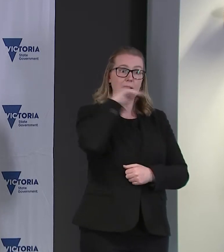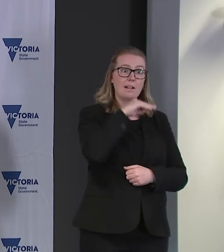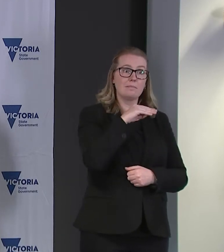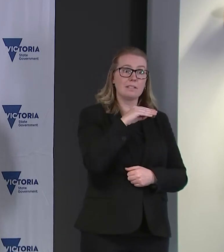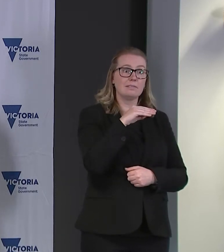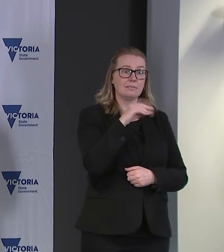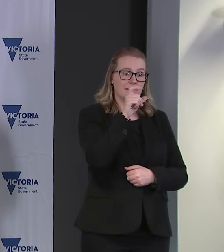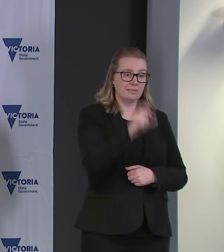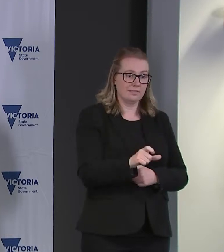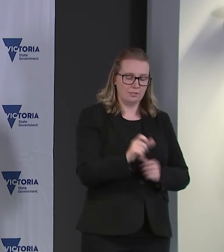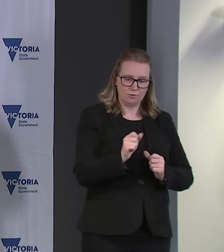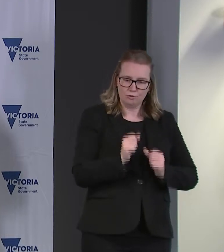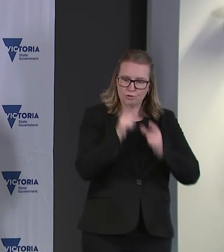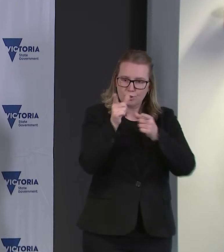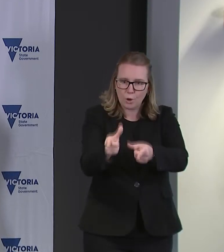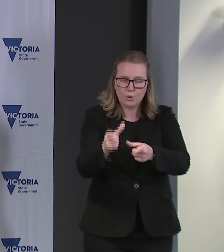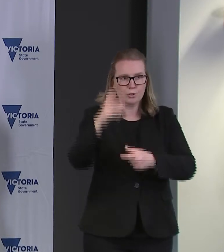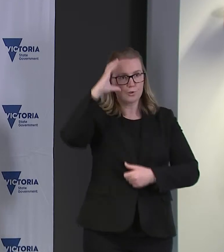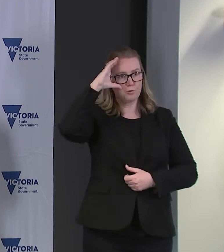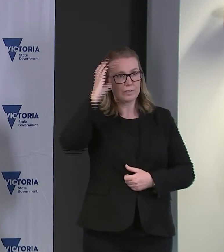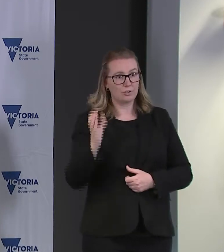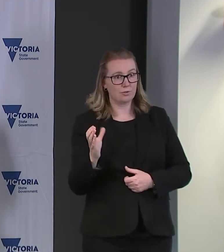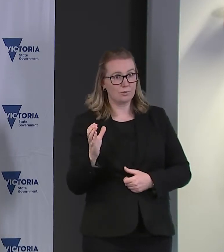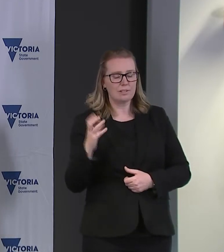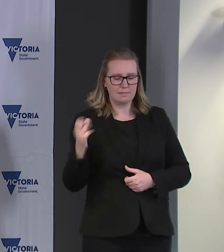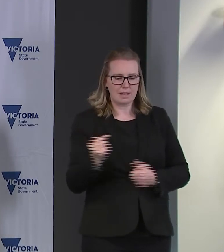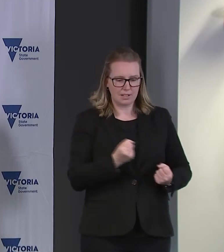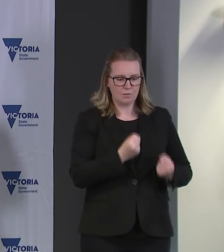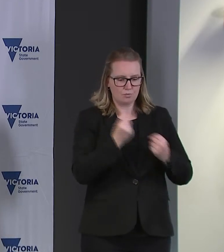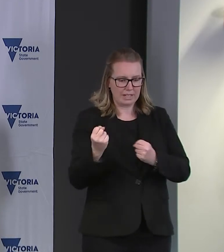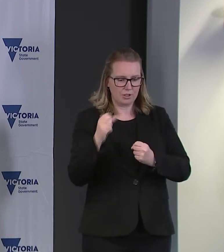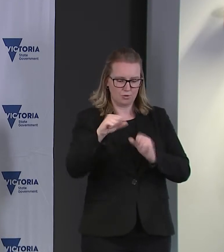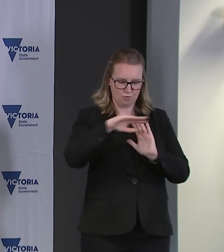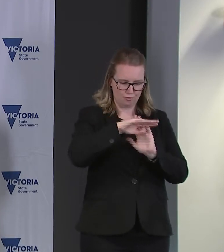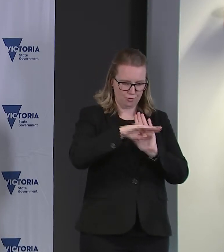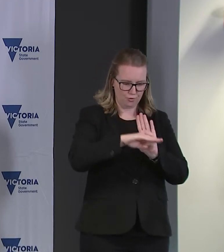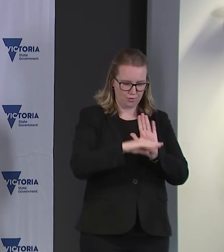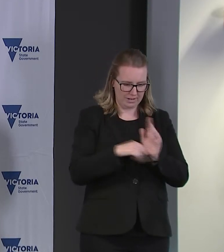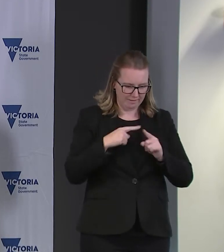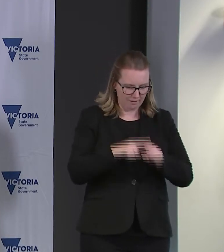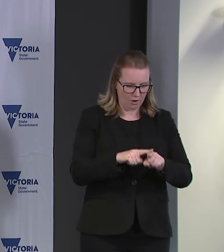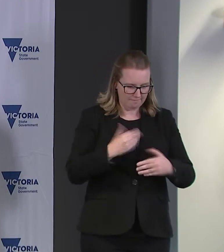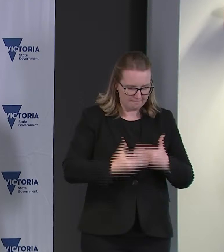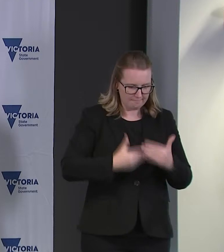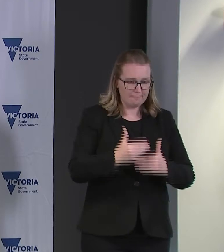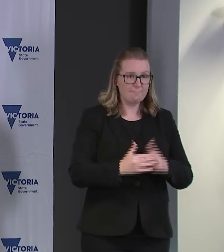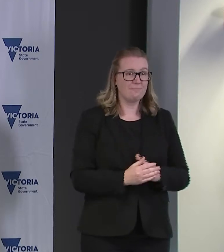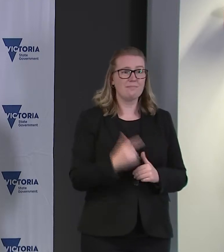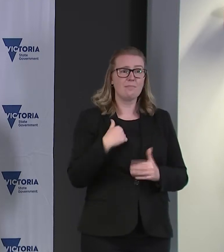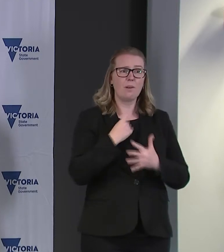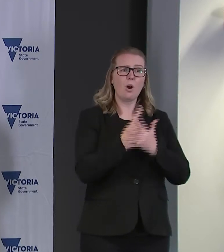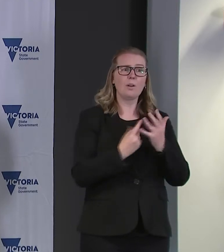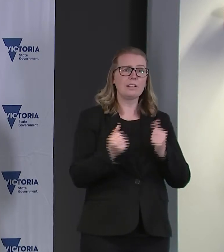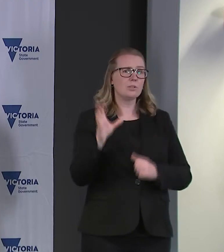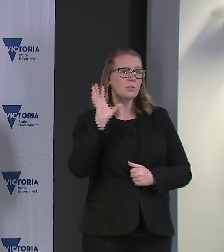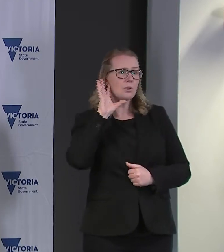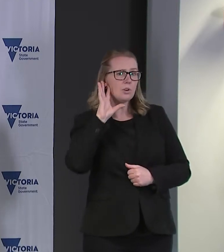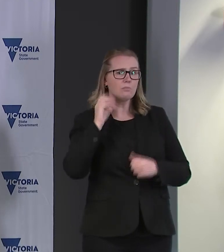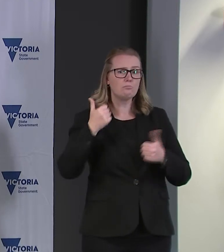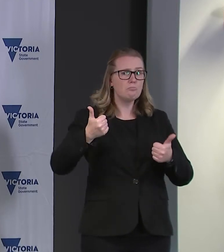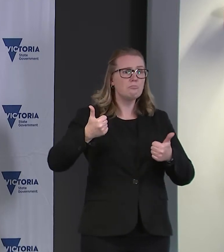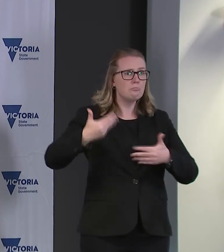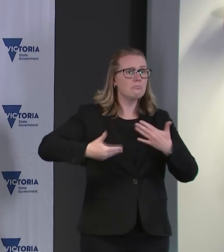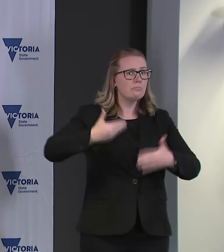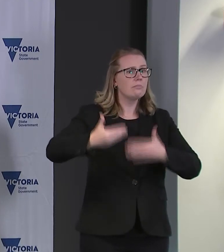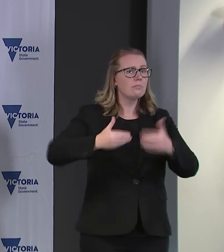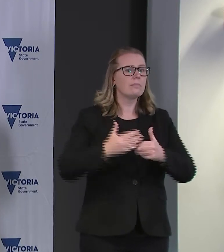legitimate reason, that you bring your restrictions with you. So far, I've only had good reports. If there are